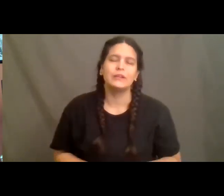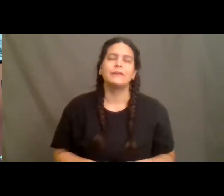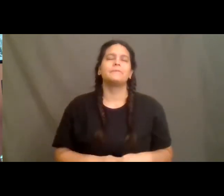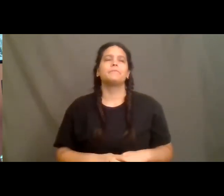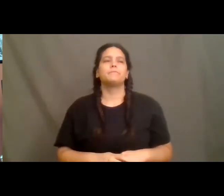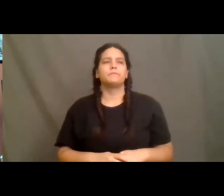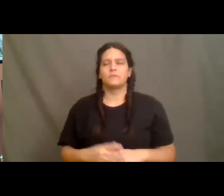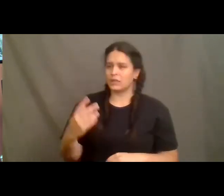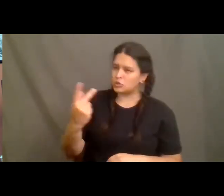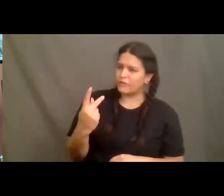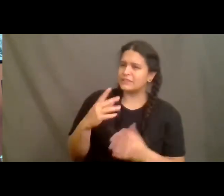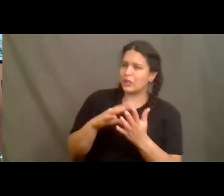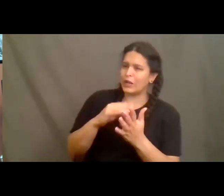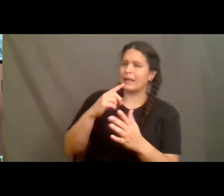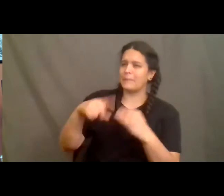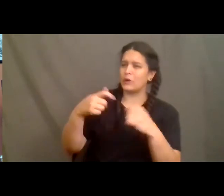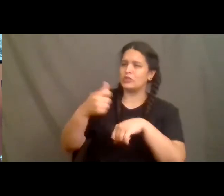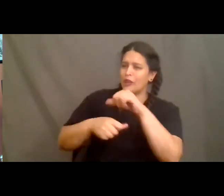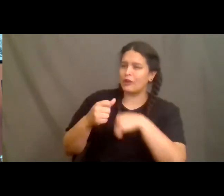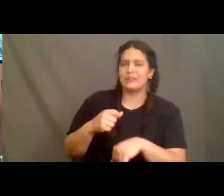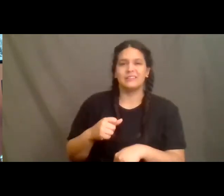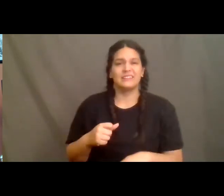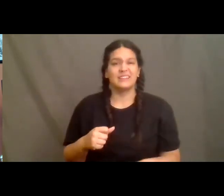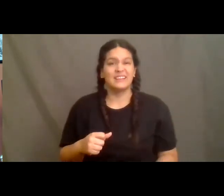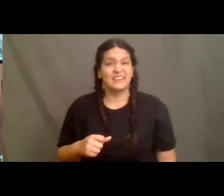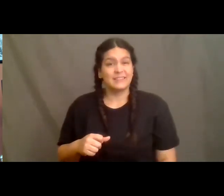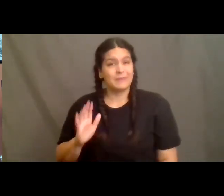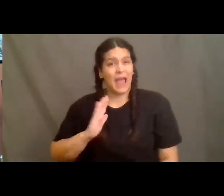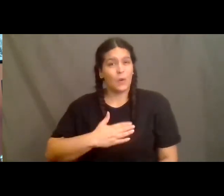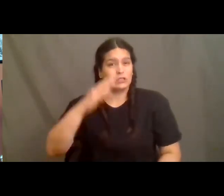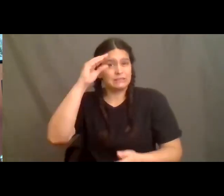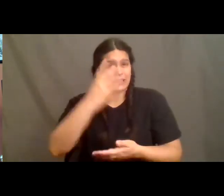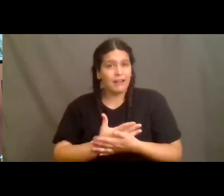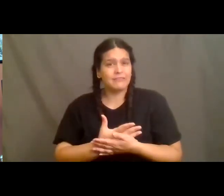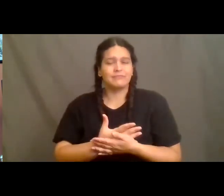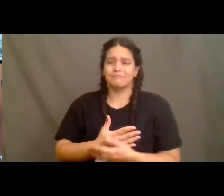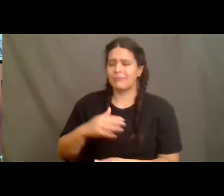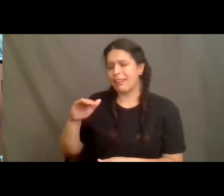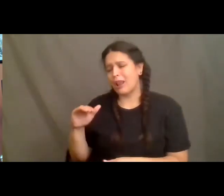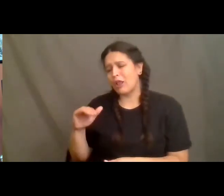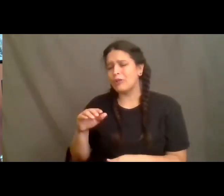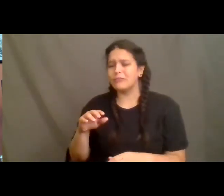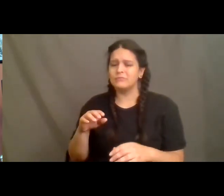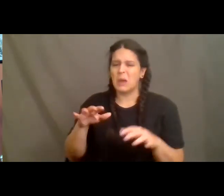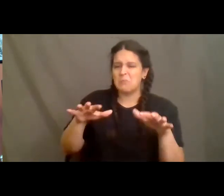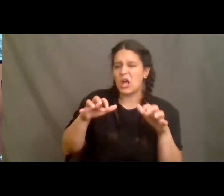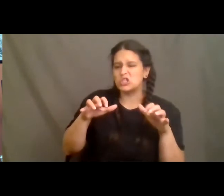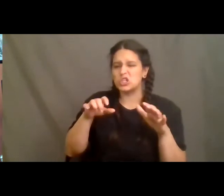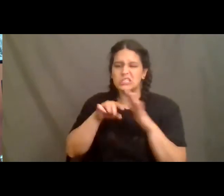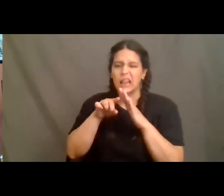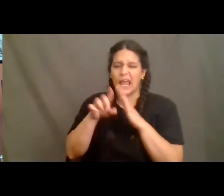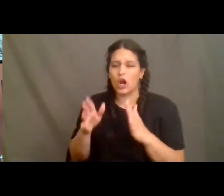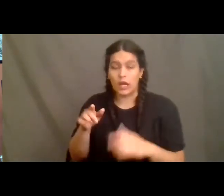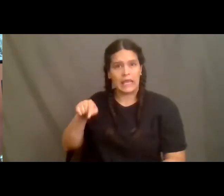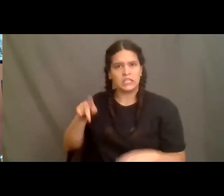And he's just, you know, he's our little monster slayer and we're, you know, every day it's funny. He's the one who tells us to get up in the